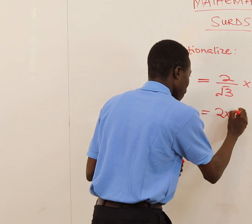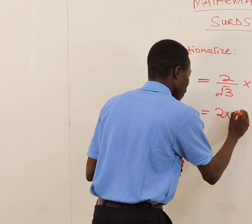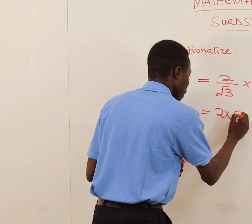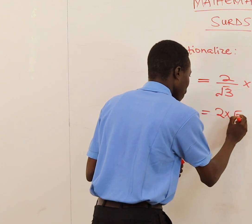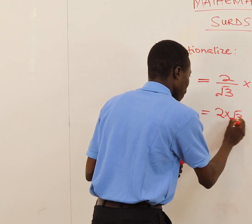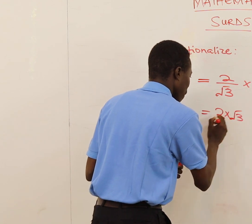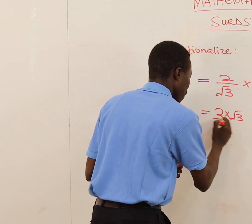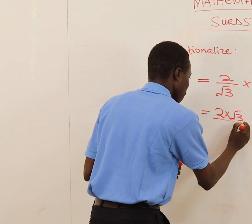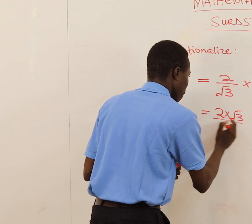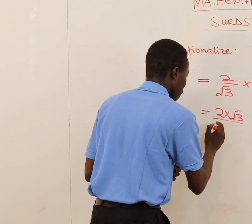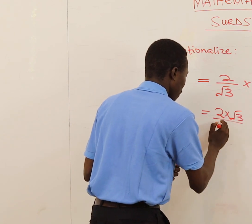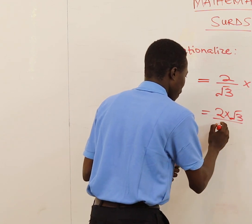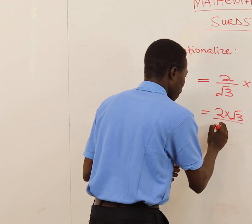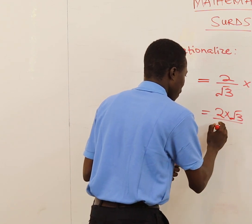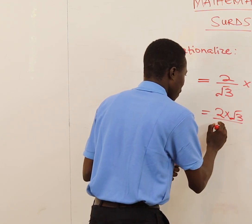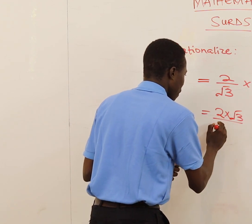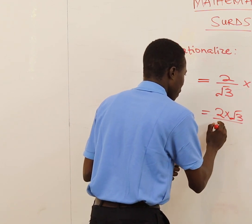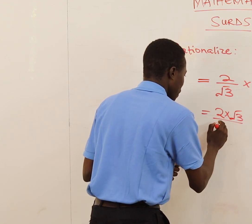do next? We multiply the expressions.